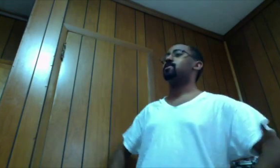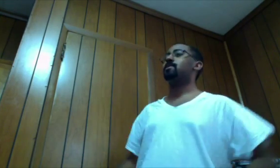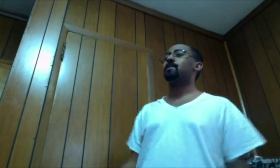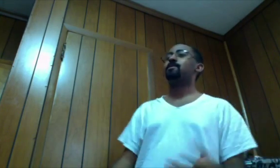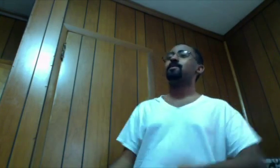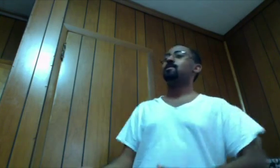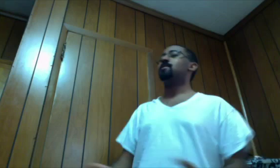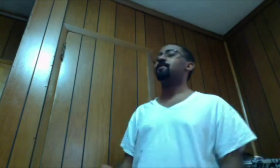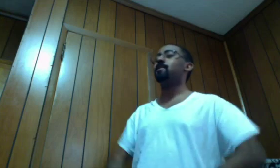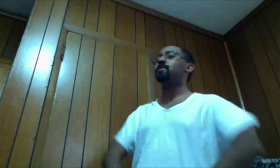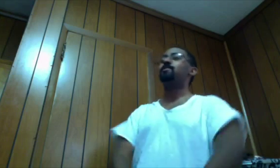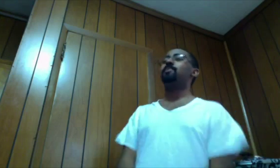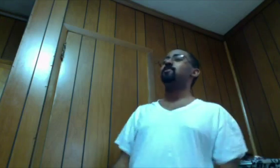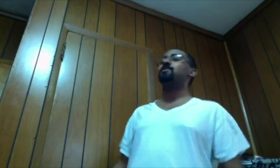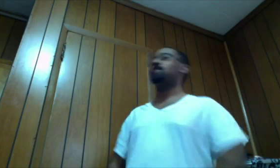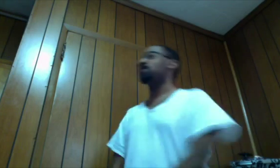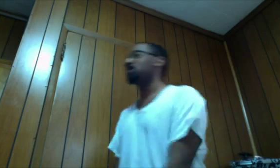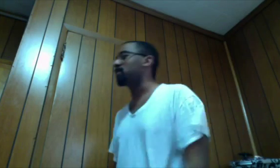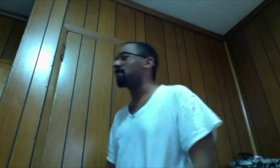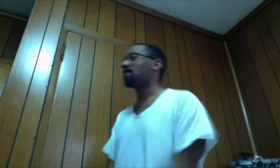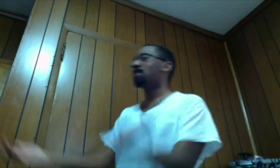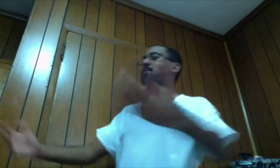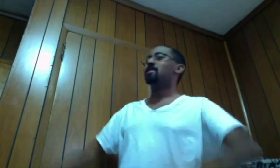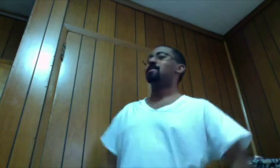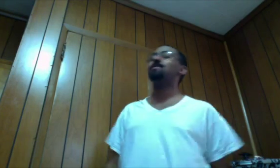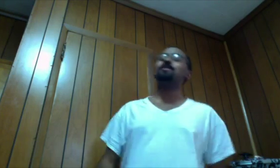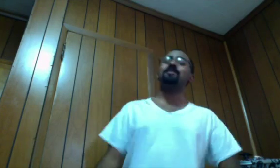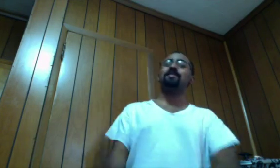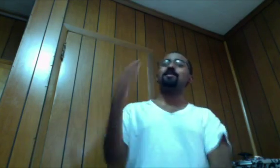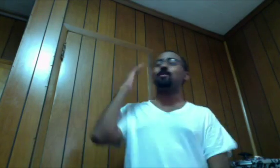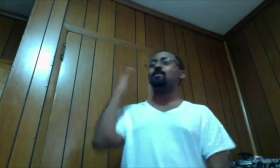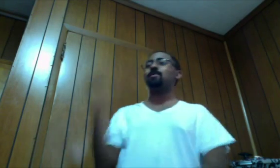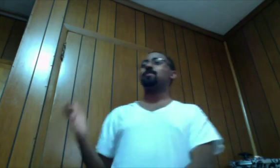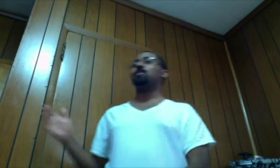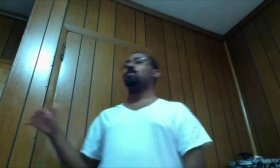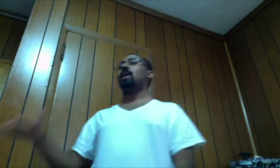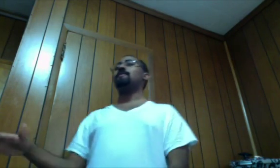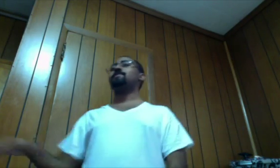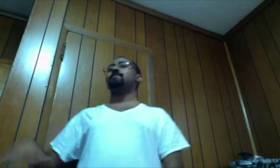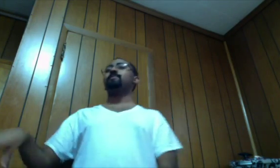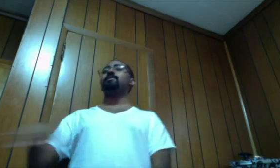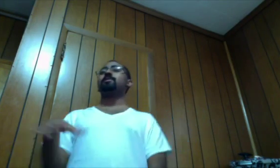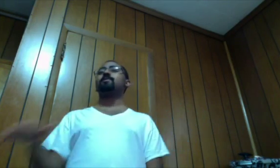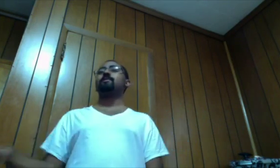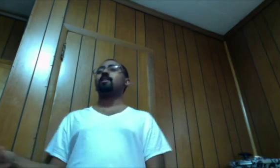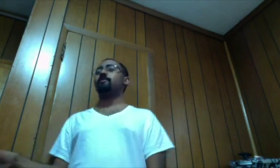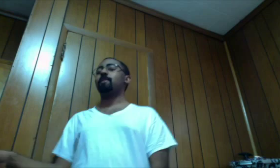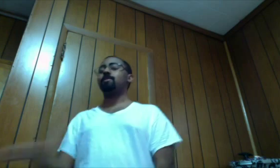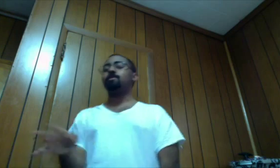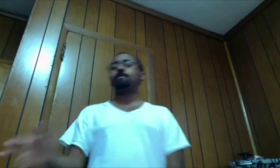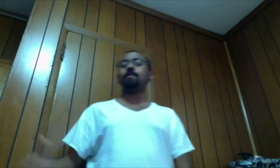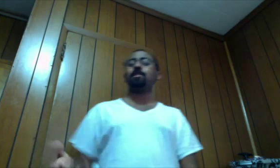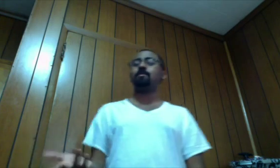Like, the fuck are you posing for? This is your wife's supposed grave because you never found her